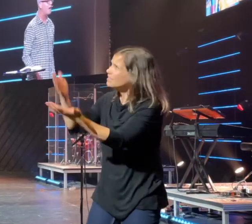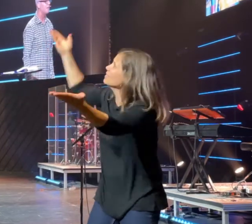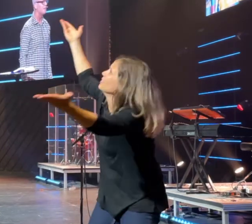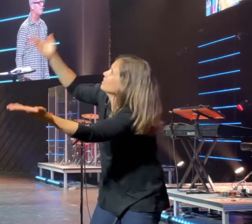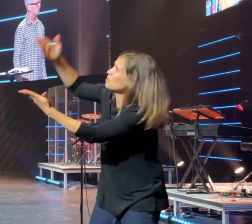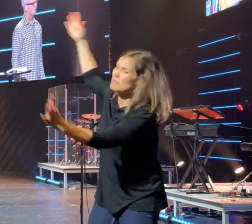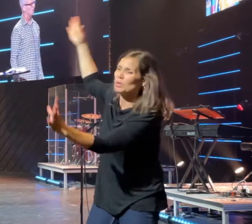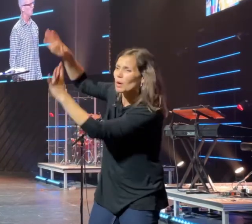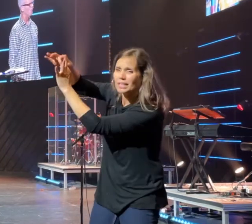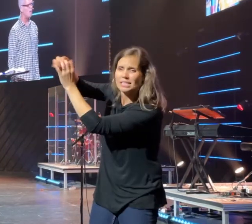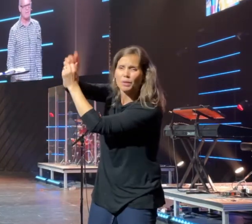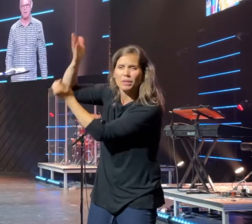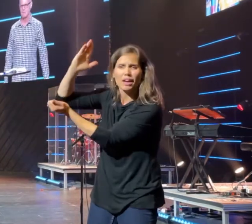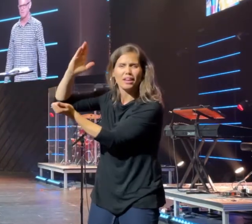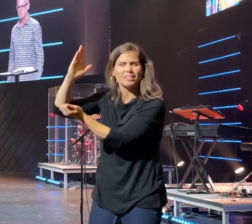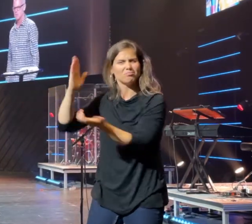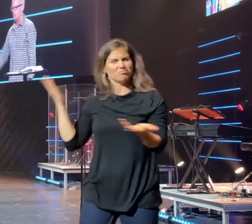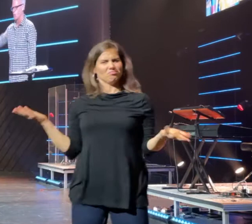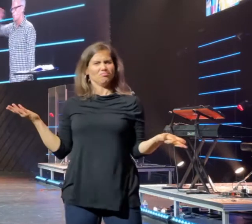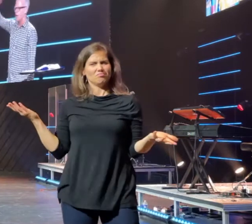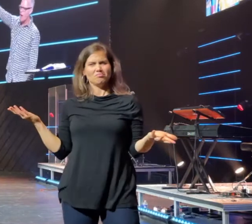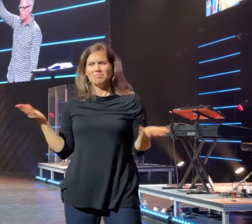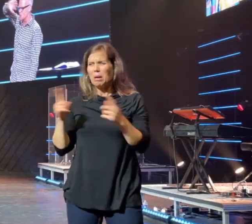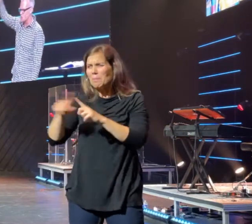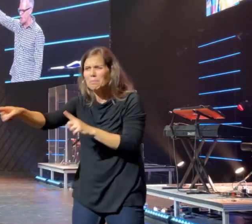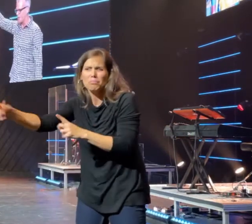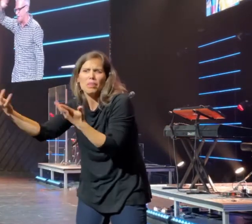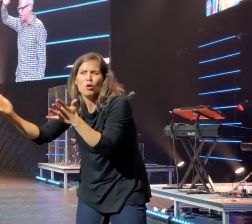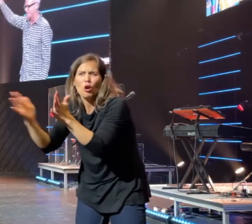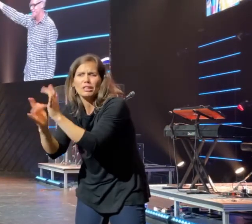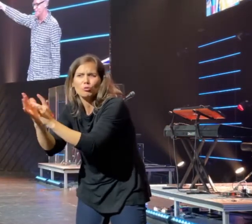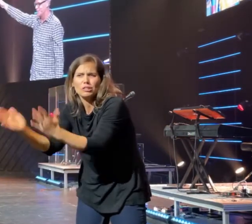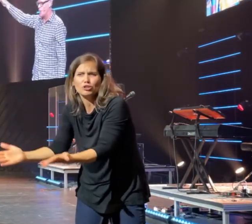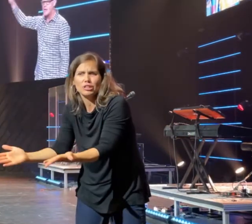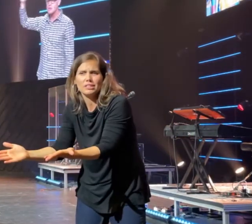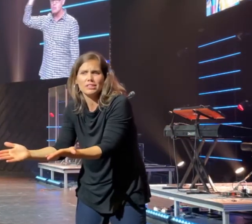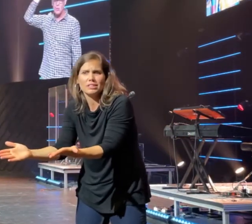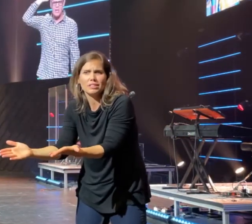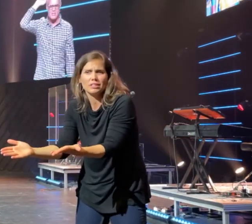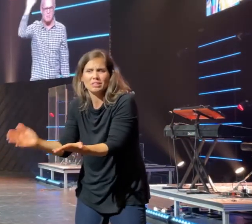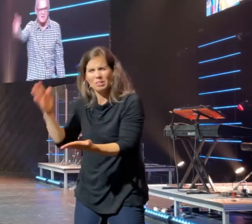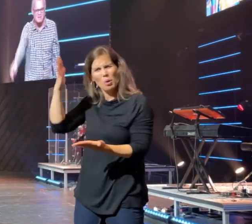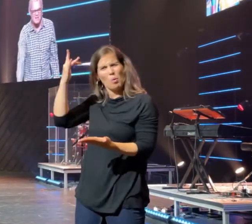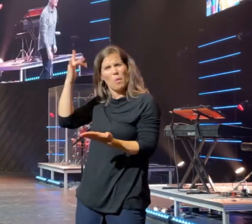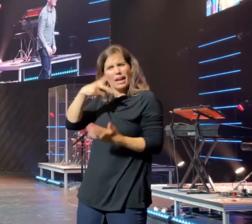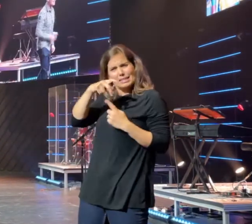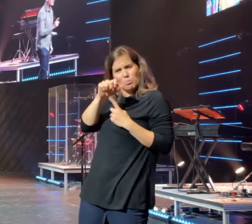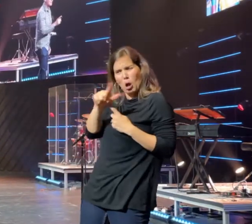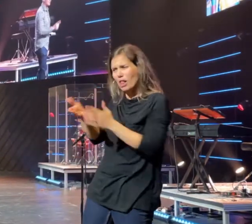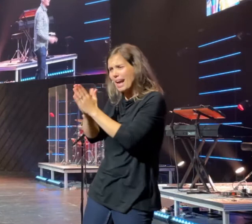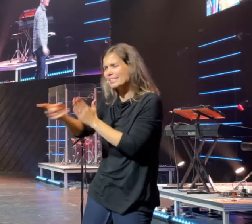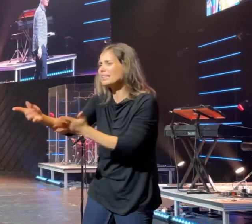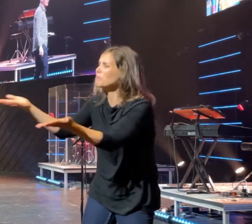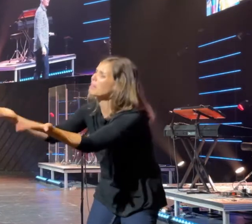God. Wait a minute. They're saying, we are Christians already. Why are you imploring us to be reconciled to God? He's saying,